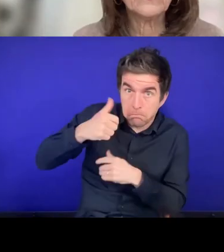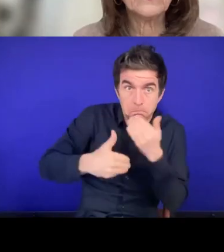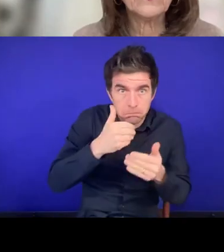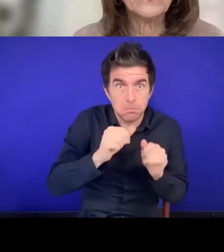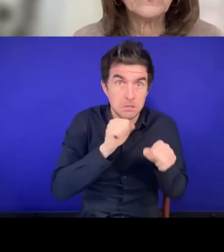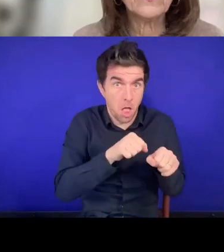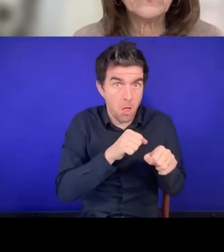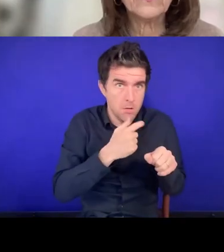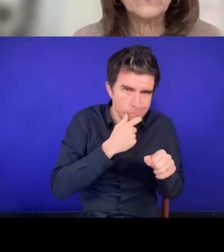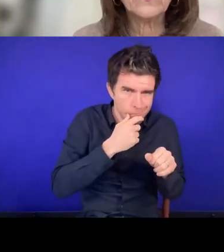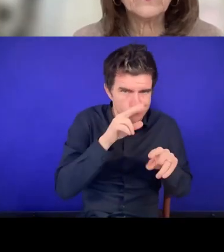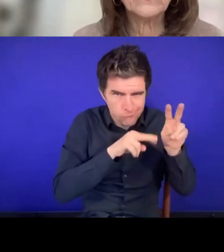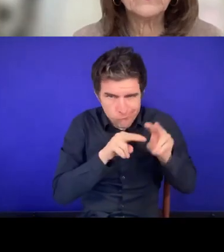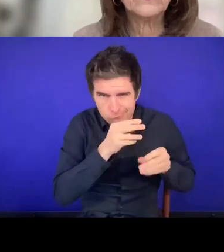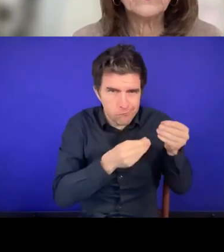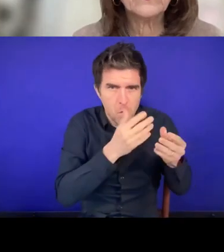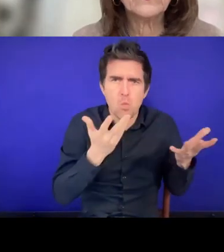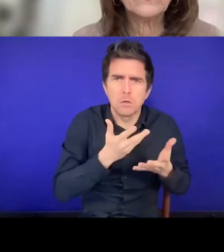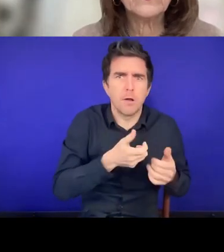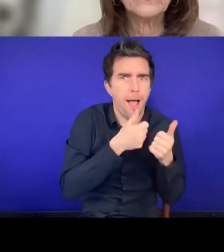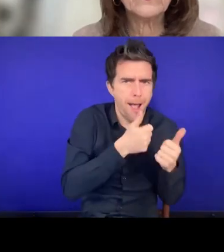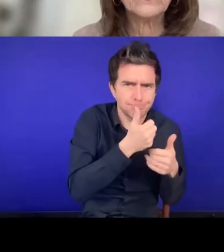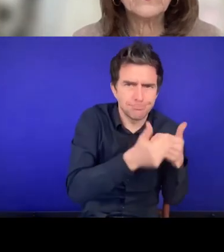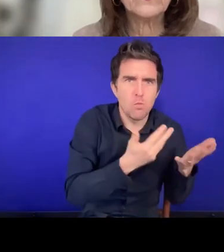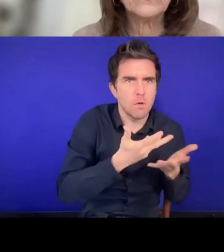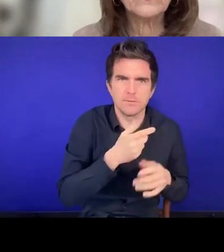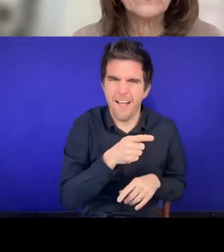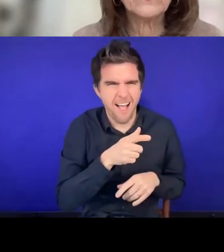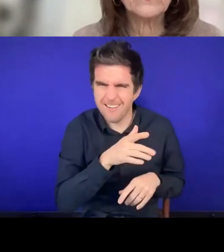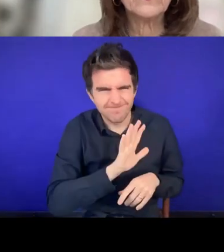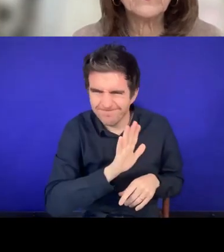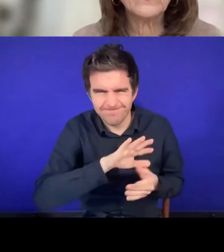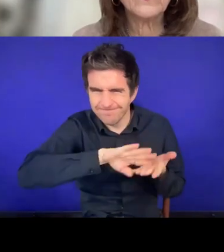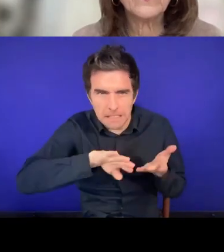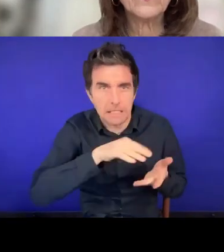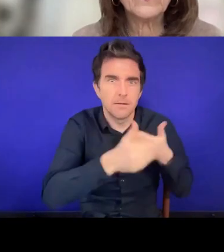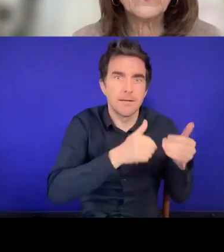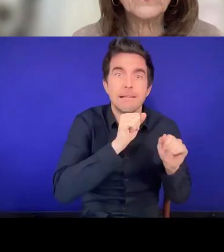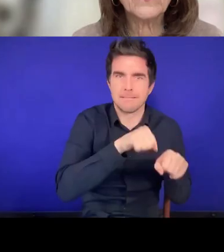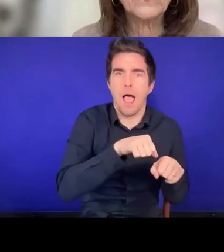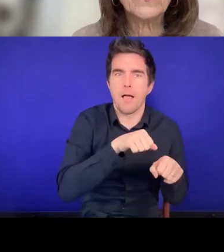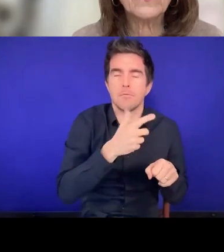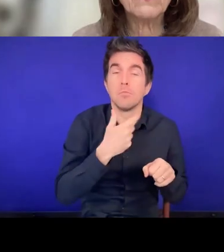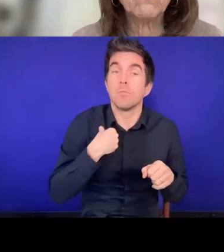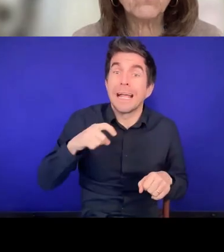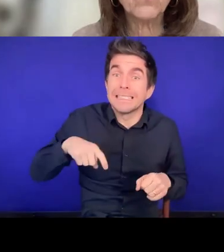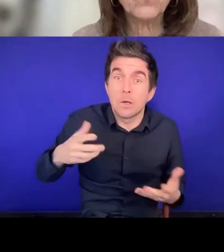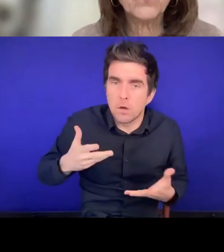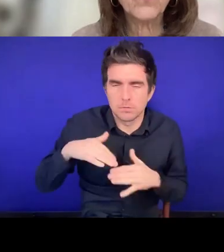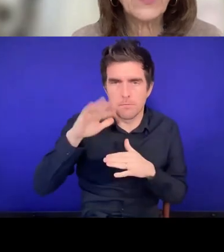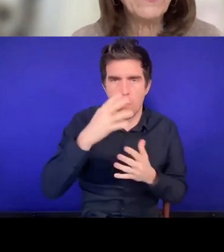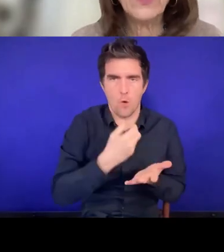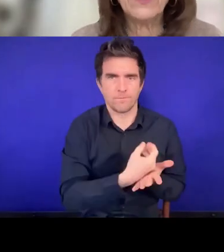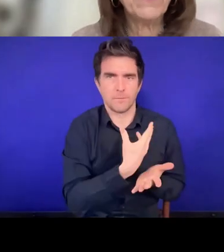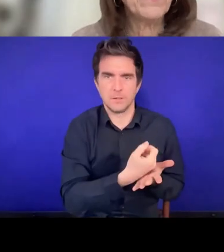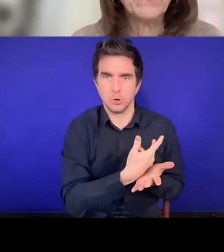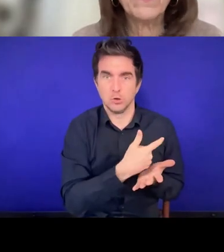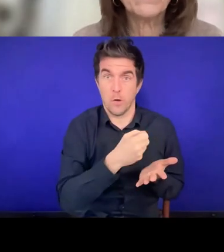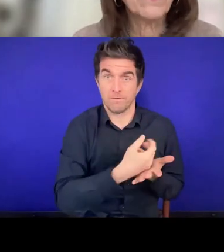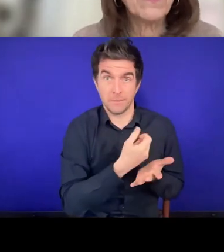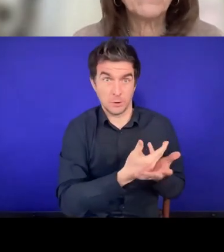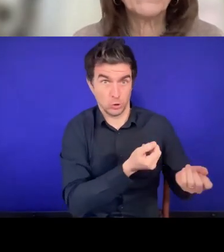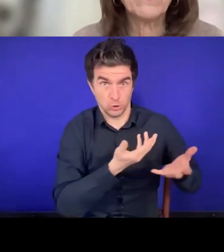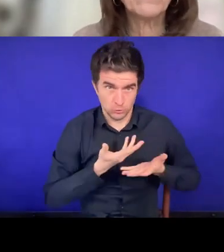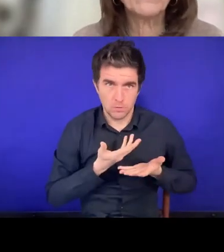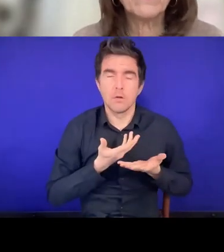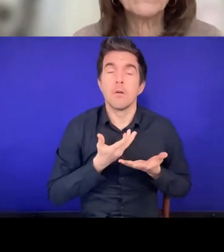a misfit? Because, sometimes things sound good, but then when you actually try to use them in the community, you find out that they're just